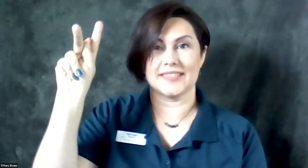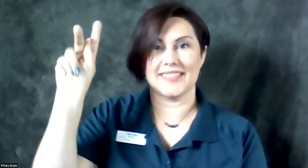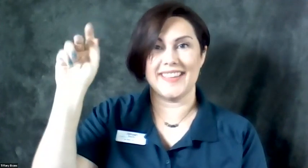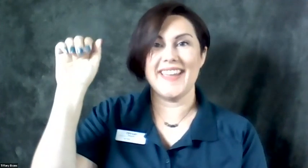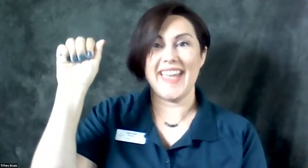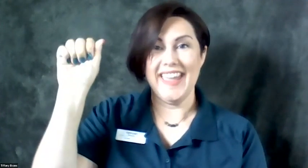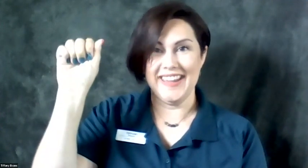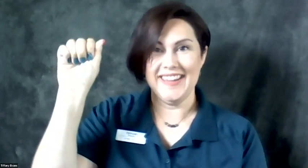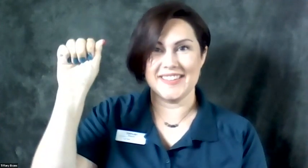A